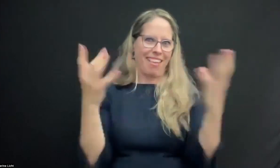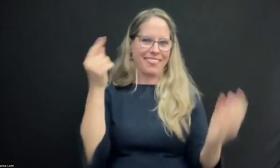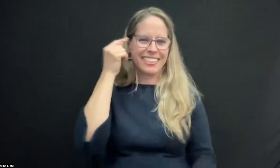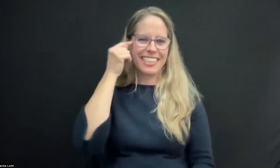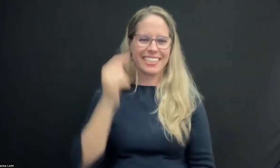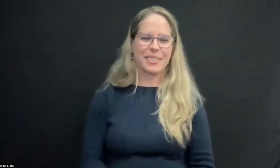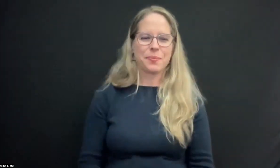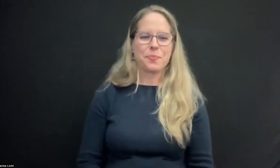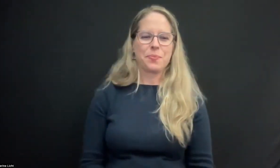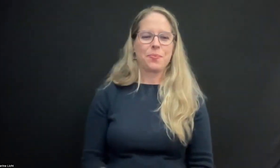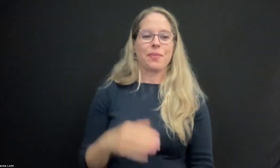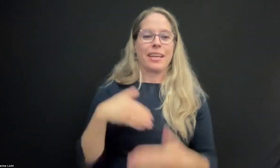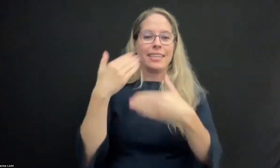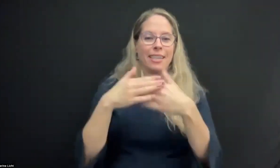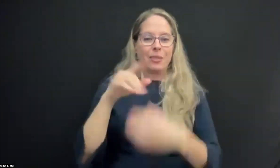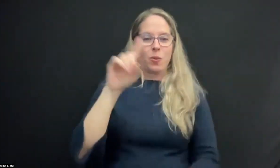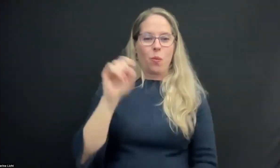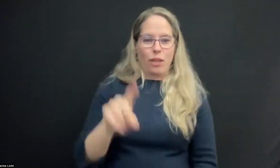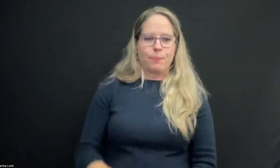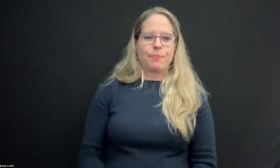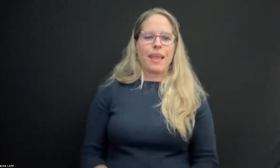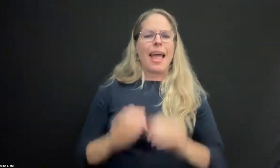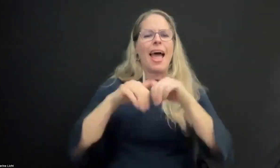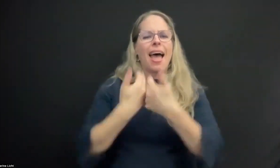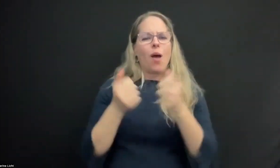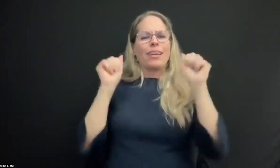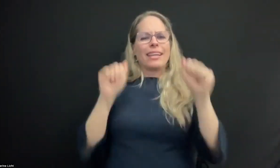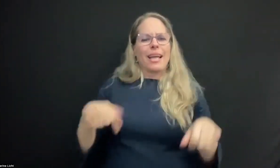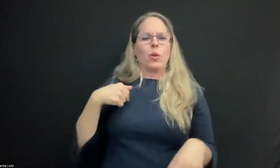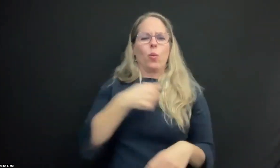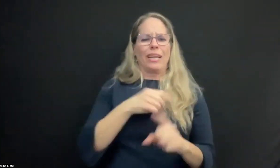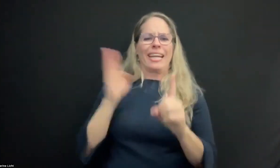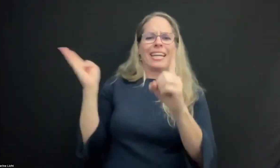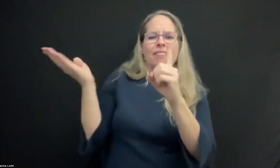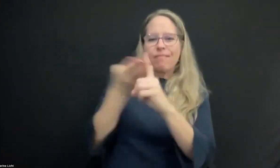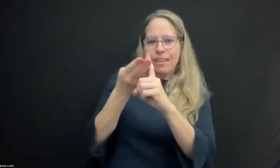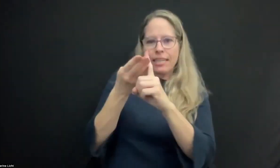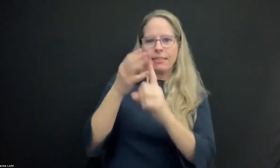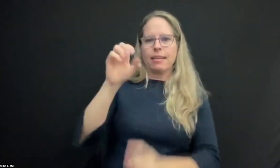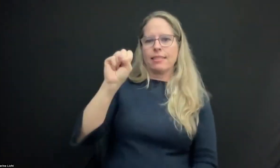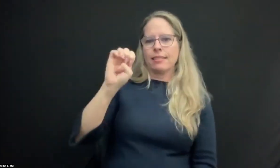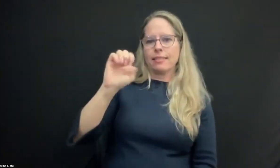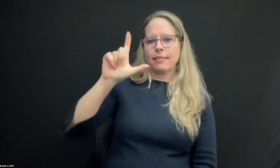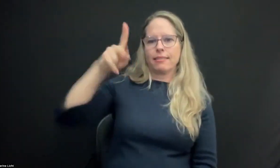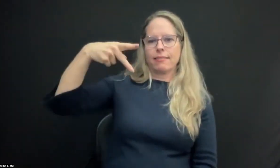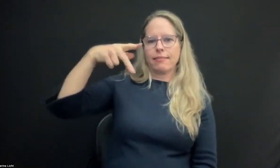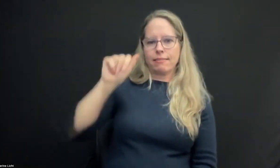That title, The Butterfly Cage, makes a lot of sense. How can we convince the